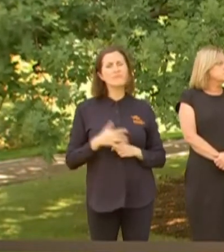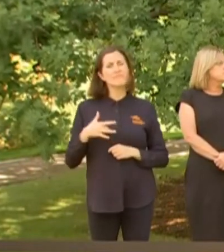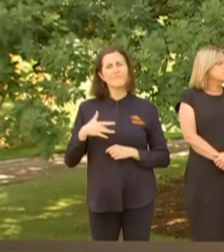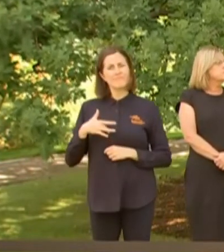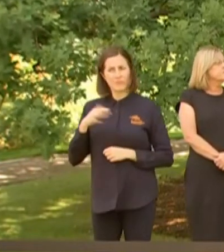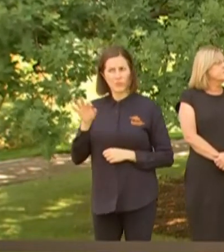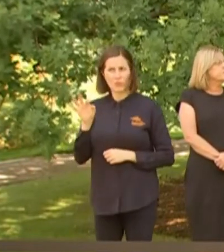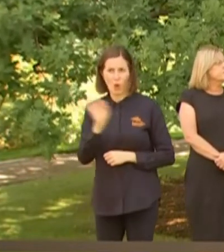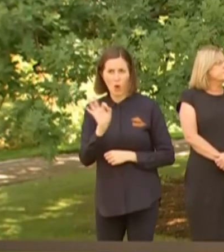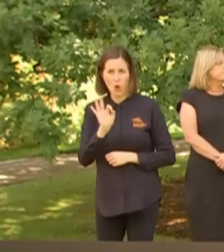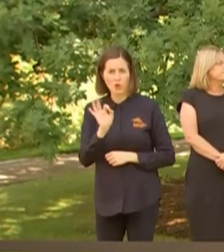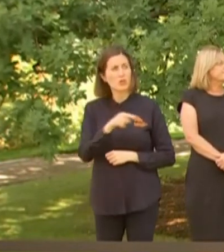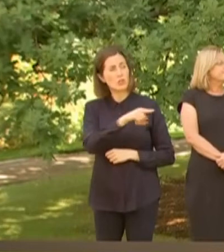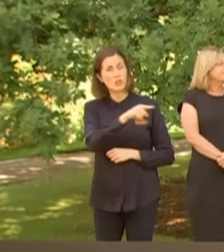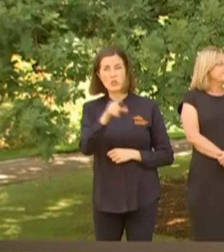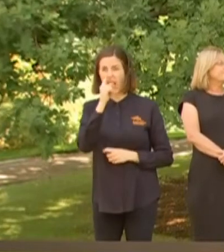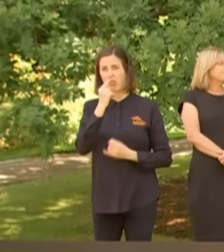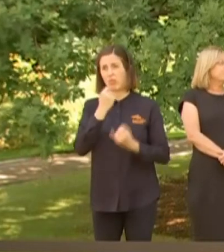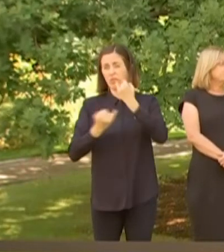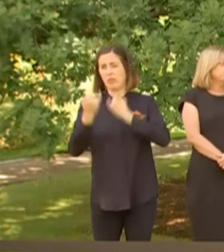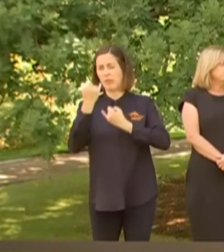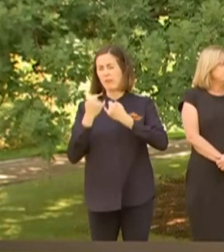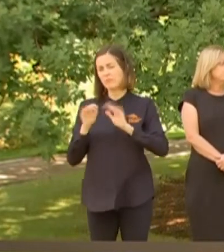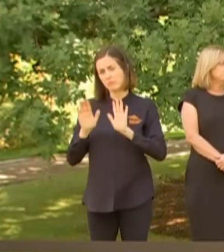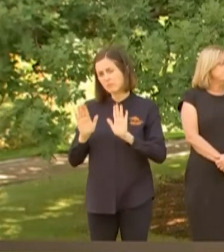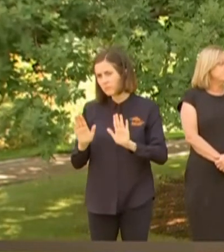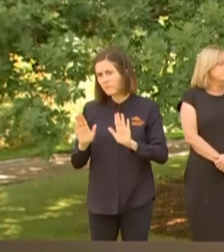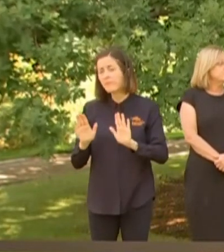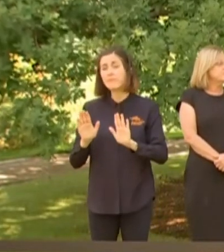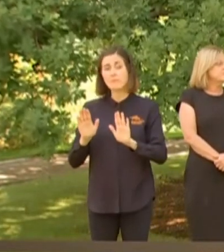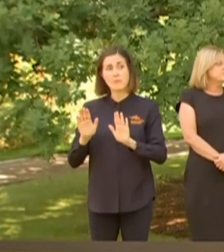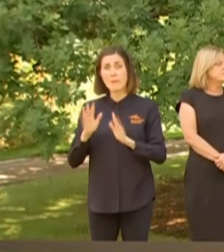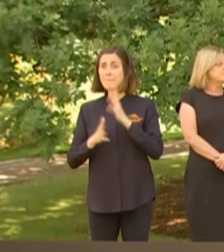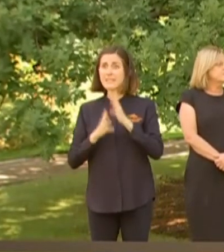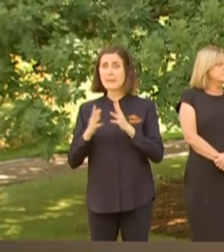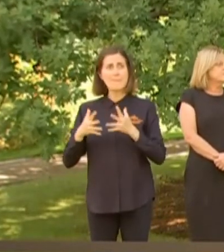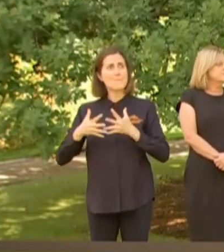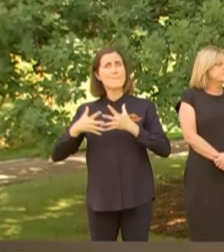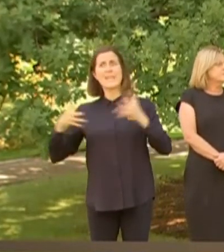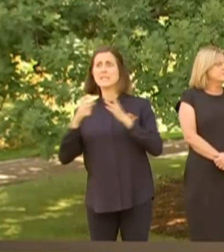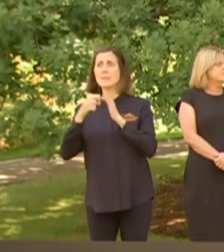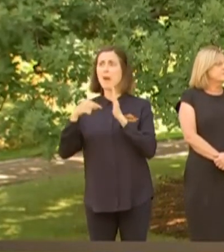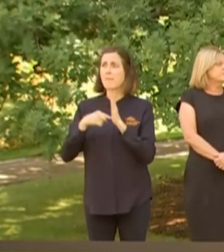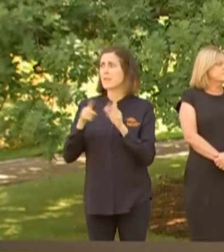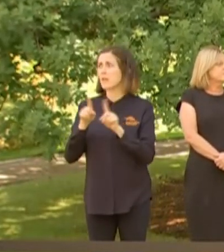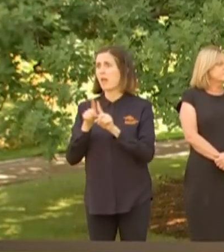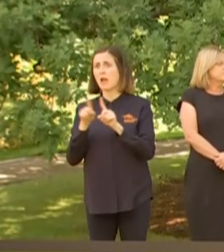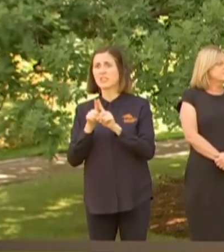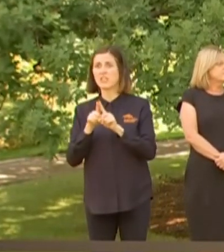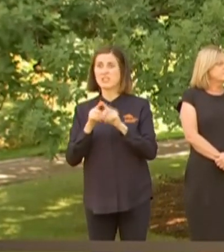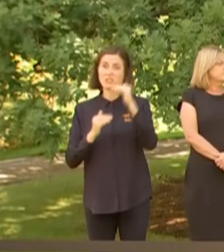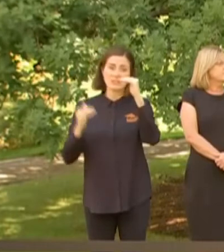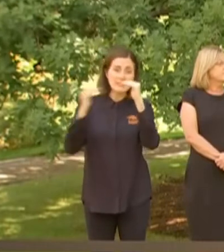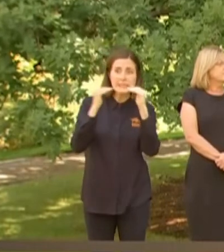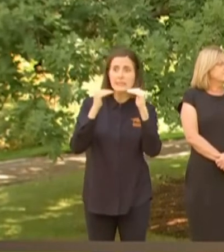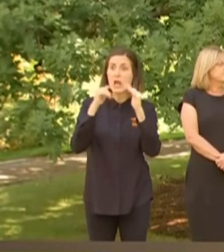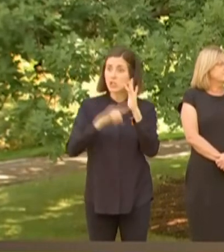some pretty cheap commentary about this, but I wouldn't read this as a criticism that big departments don't work. The big departments who've got an equally